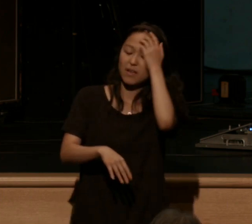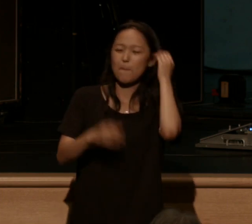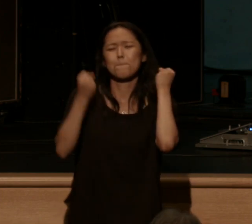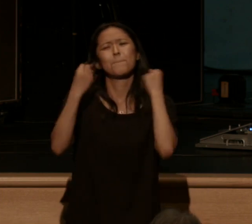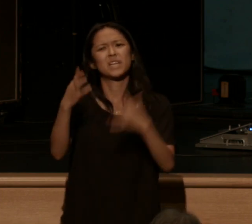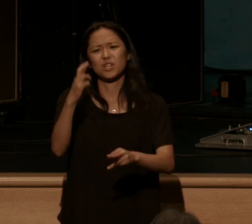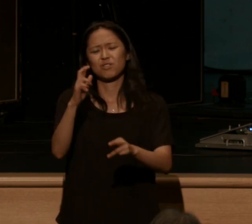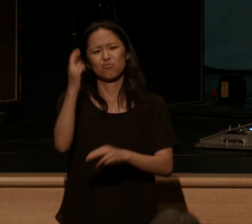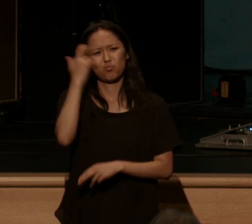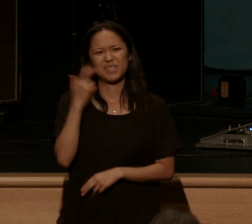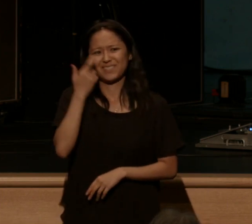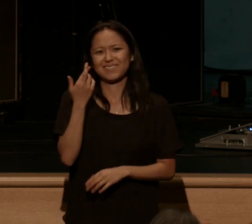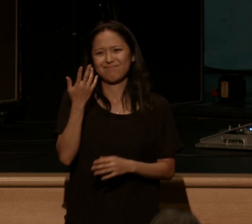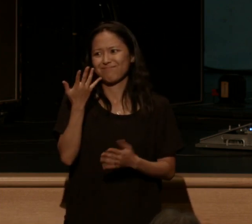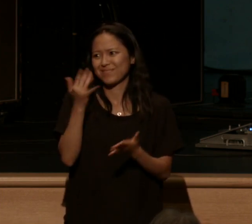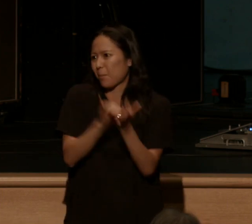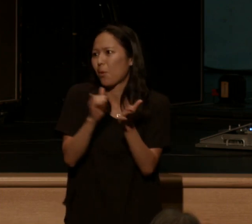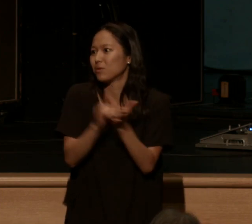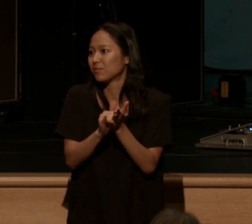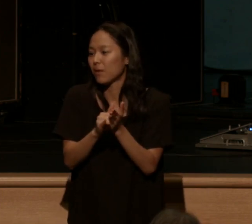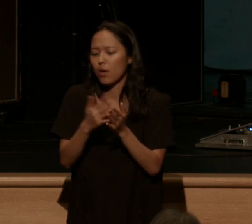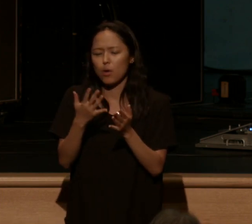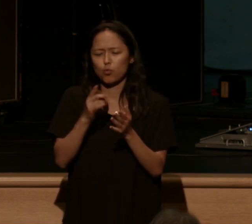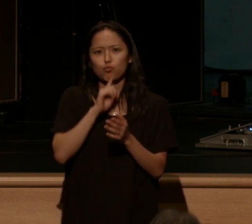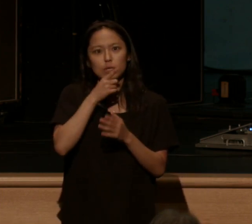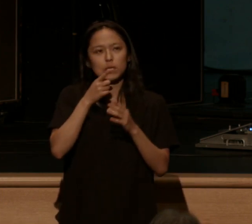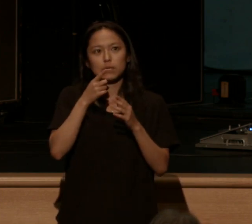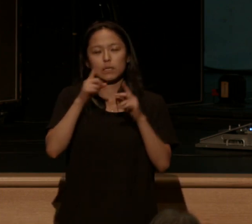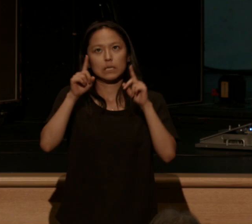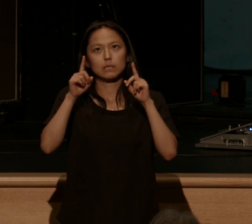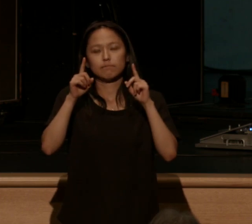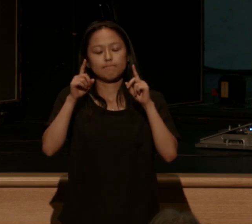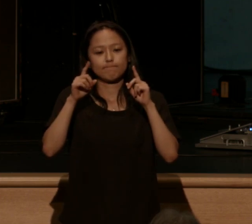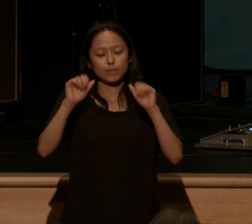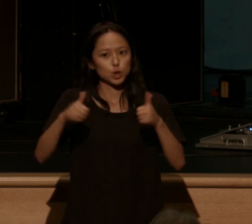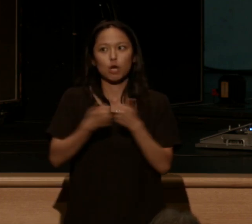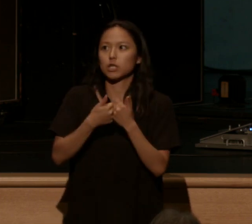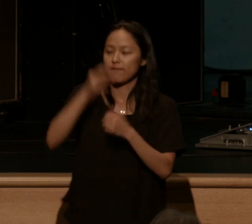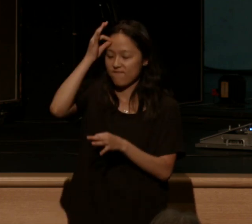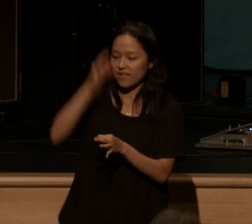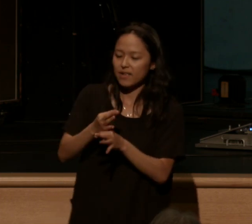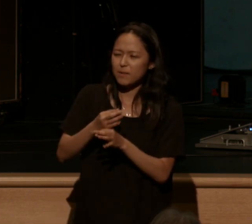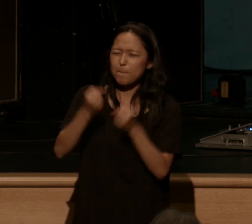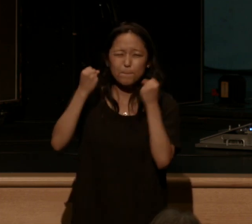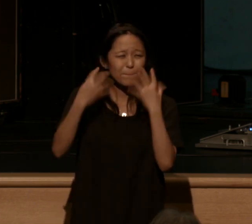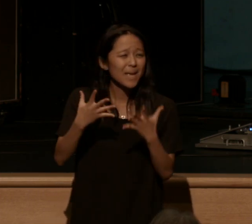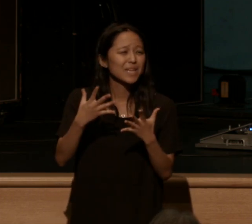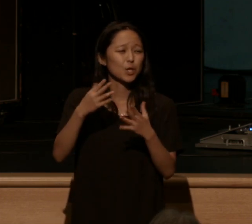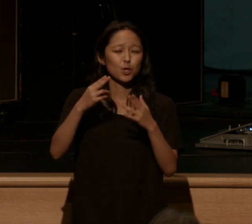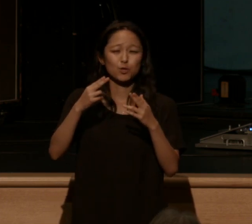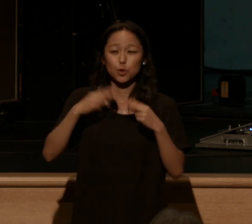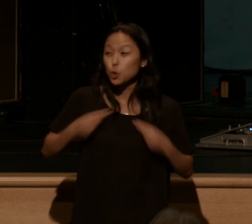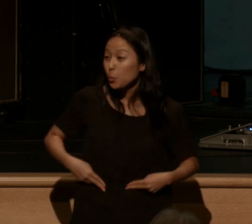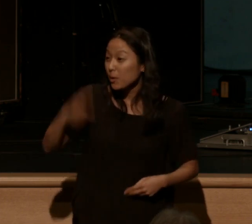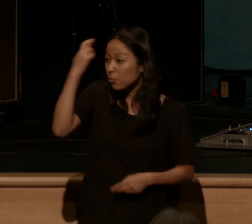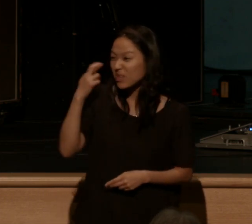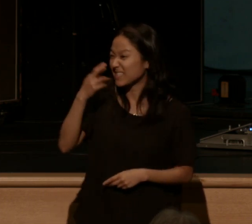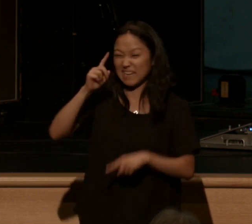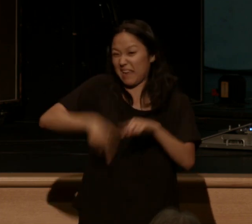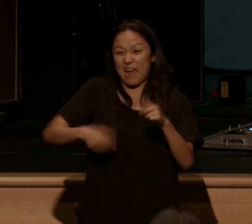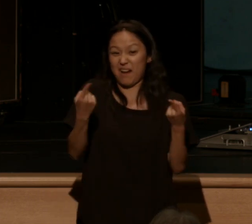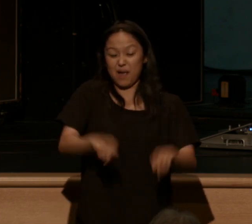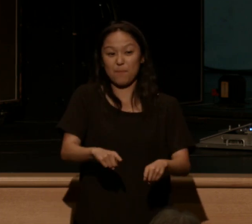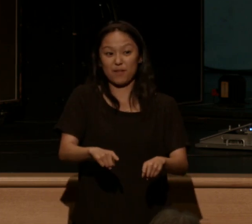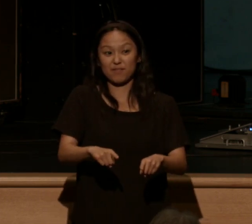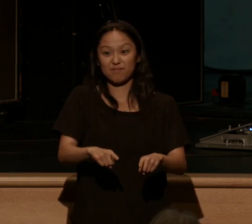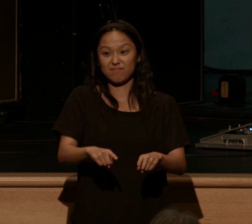shouldn't happen. I mean, it was such a battle for faith. You had faith and doubt all around. And there's so many human reasons this would never, ever happen. It came to